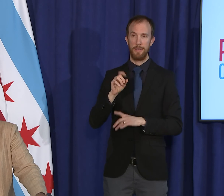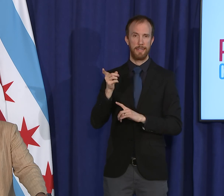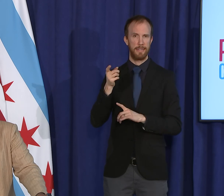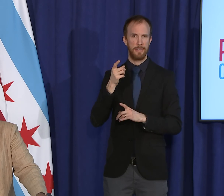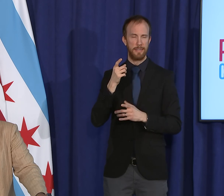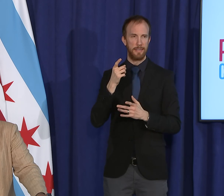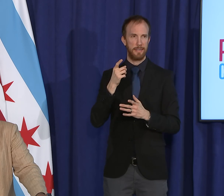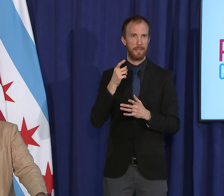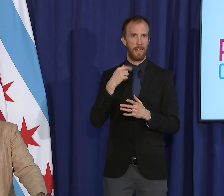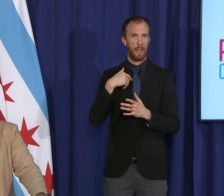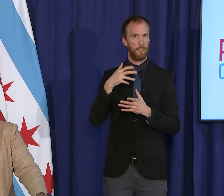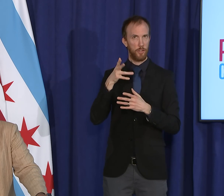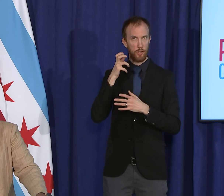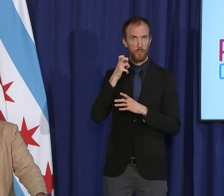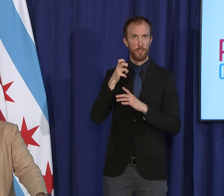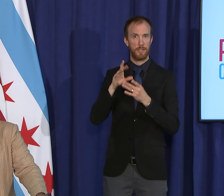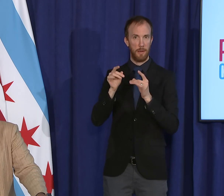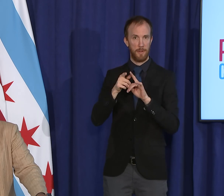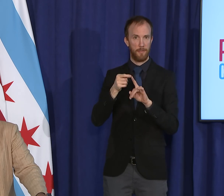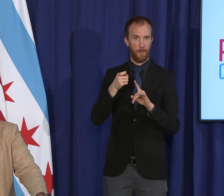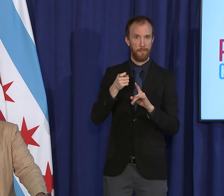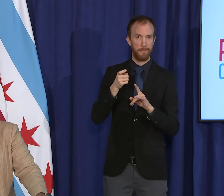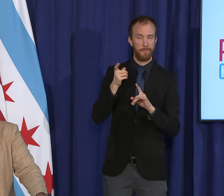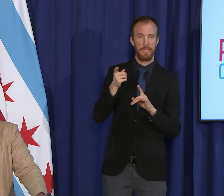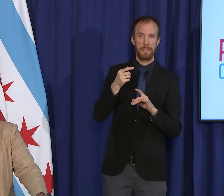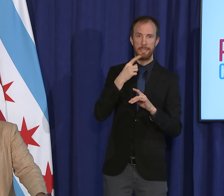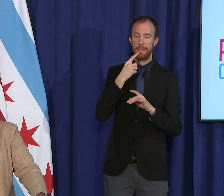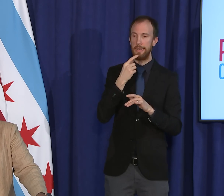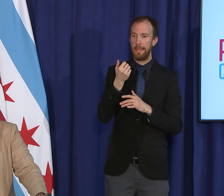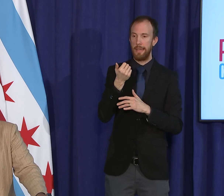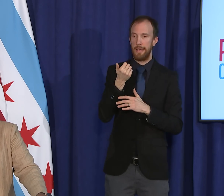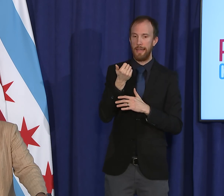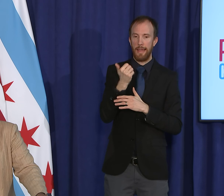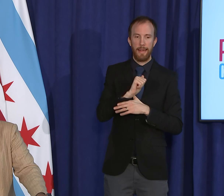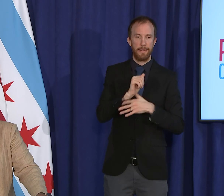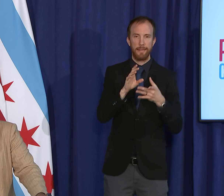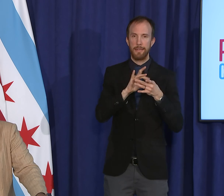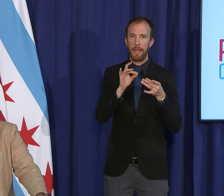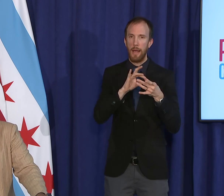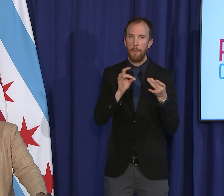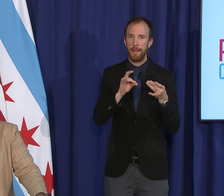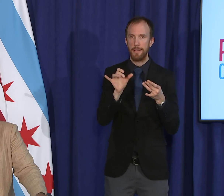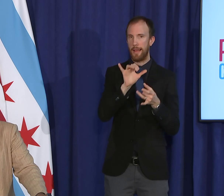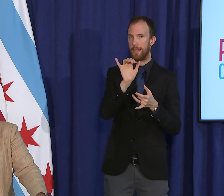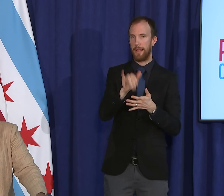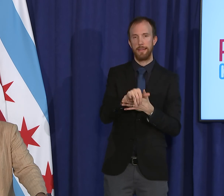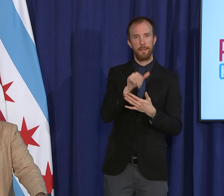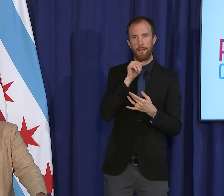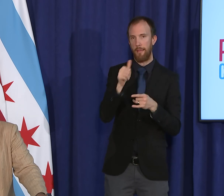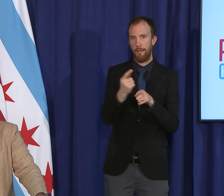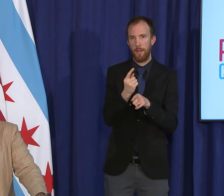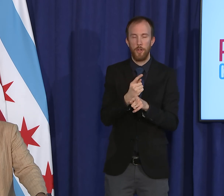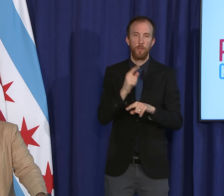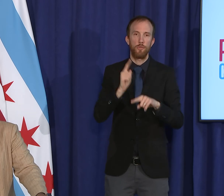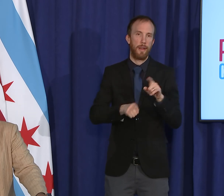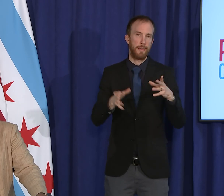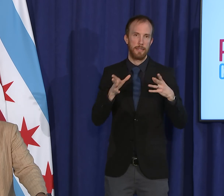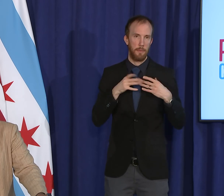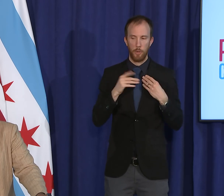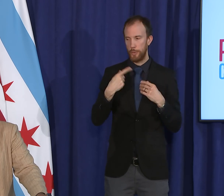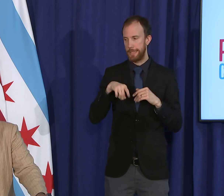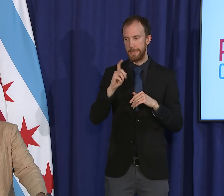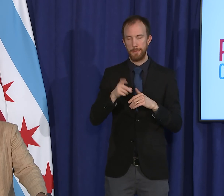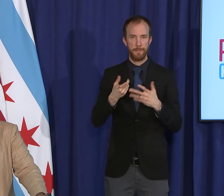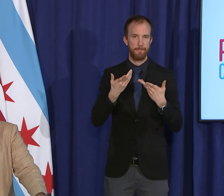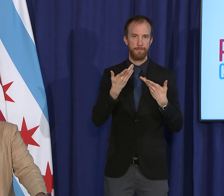kind of behavior that looks like that should be acceptable. Part of the challenge is that while we have